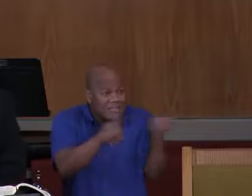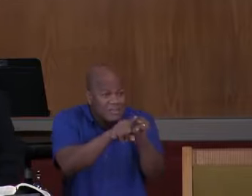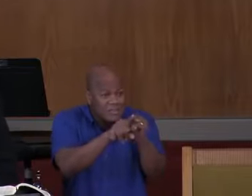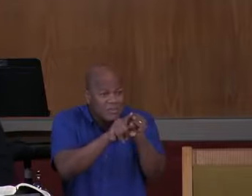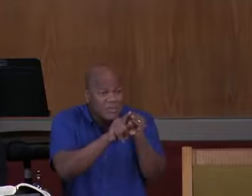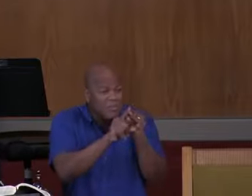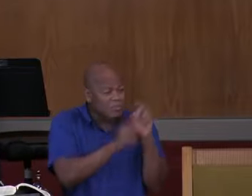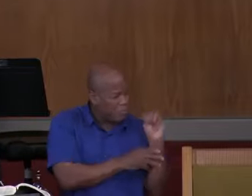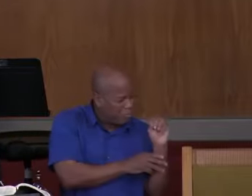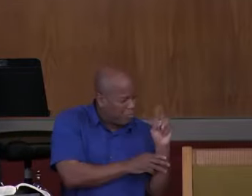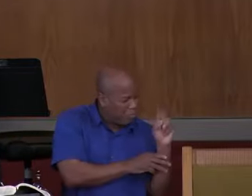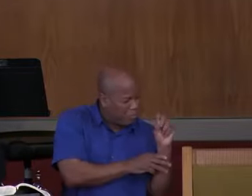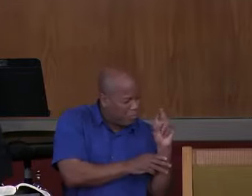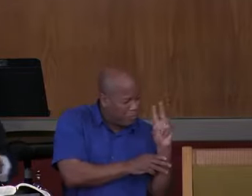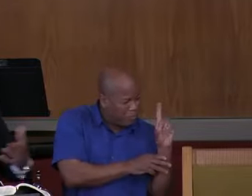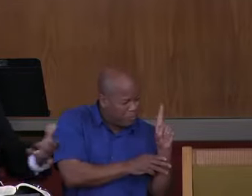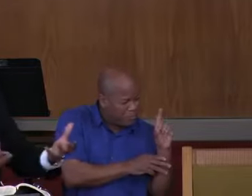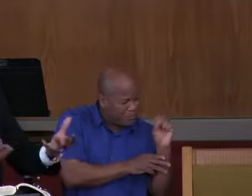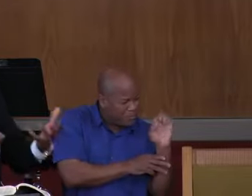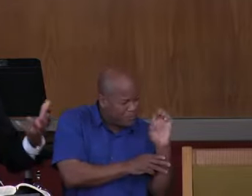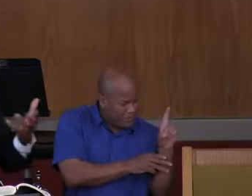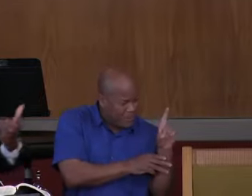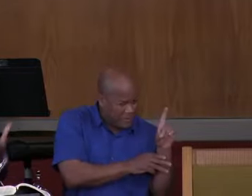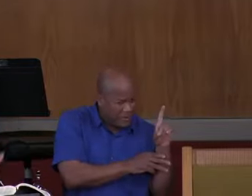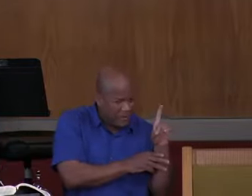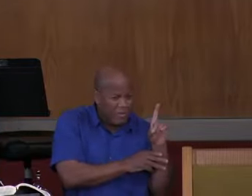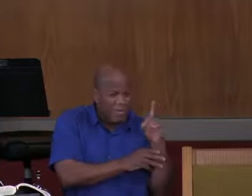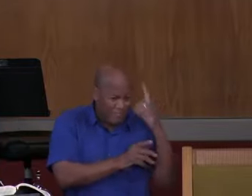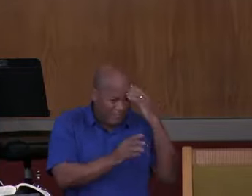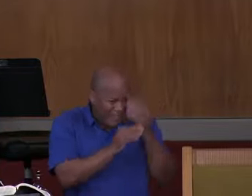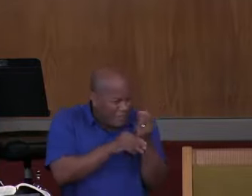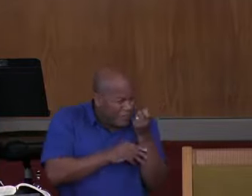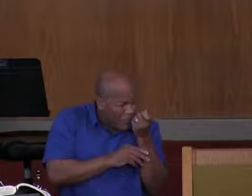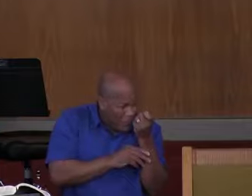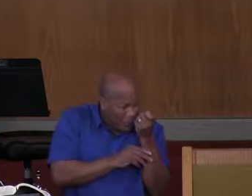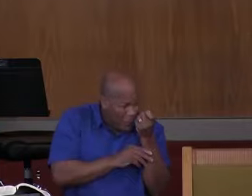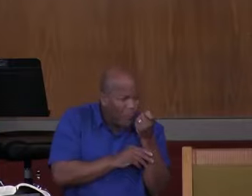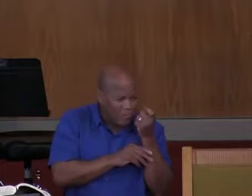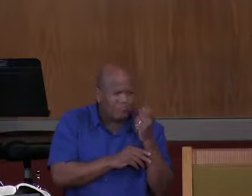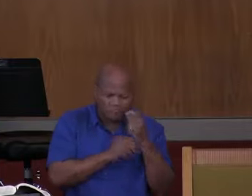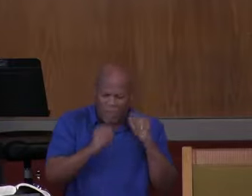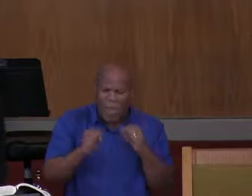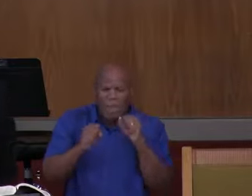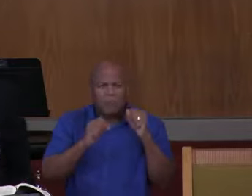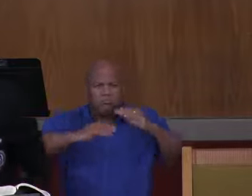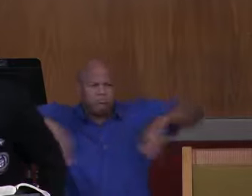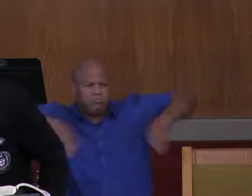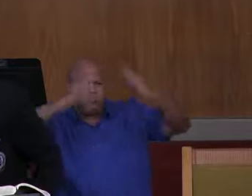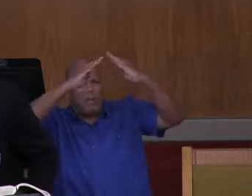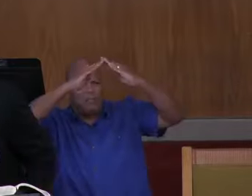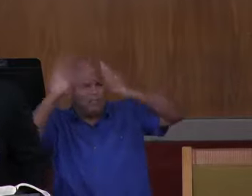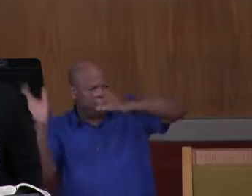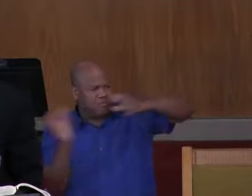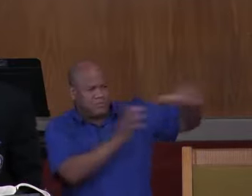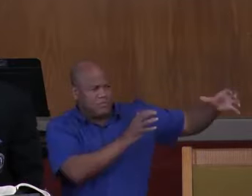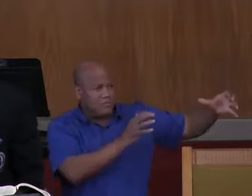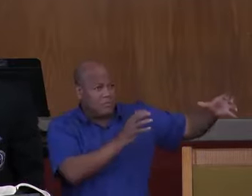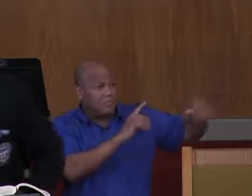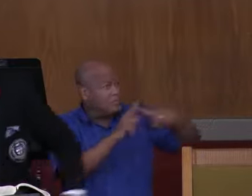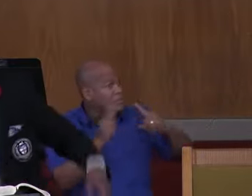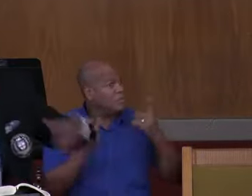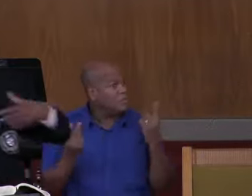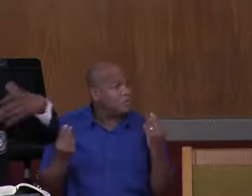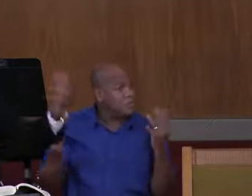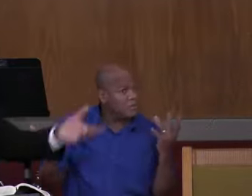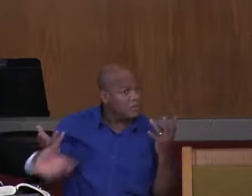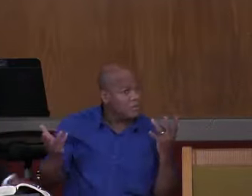which mountain remove and which mountain God has promised you? I pray that God gives us discernment. You